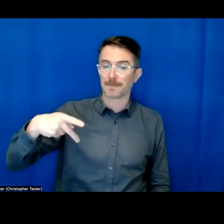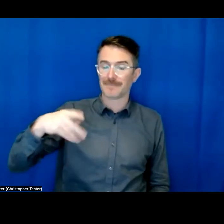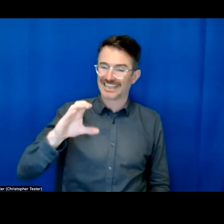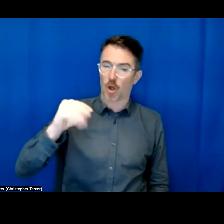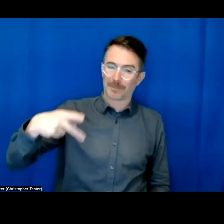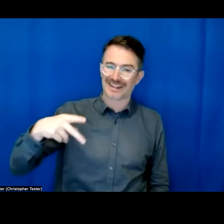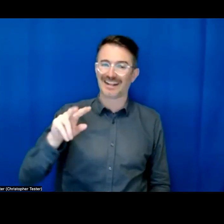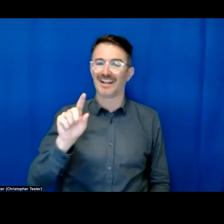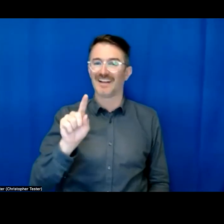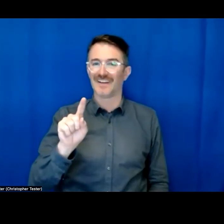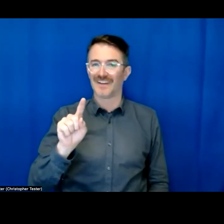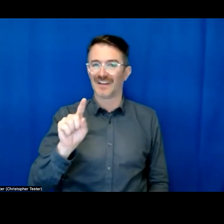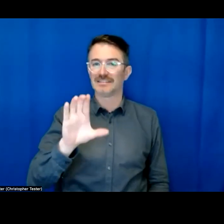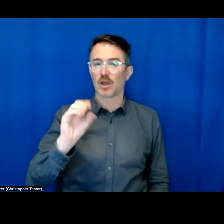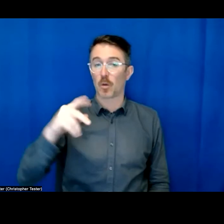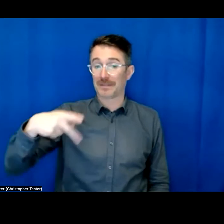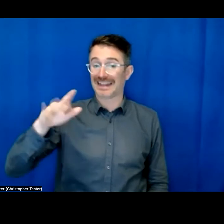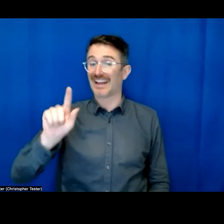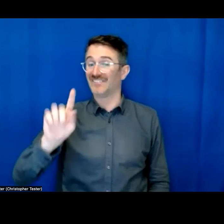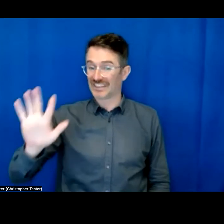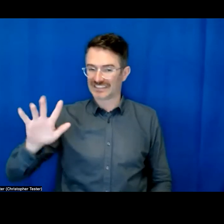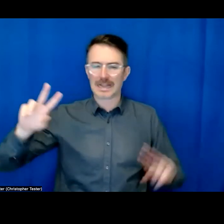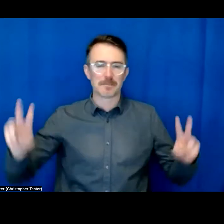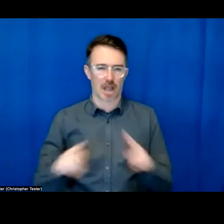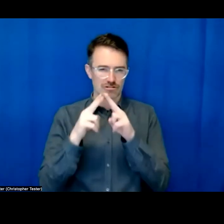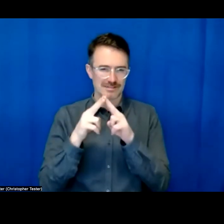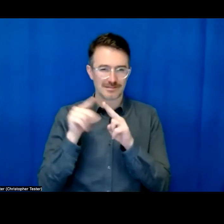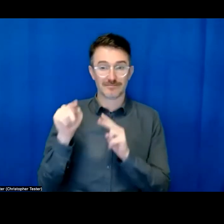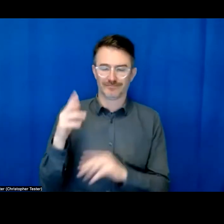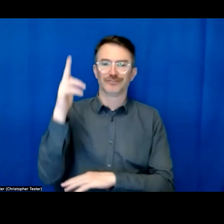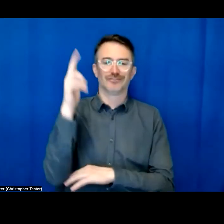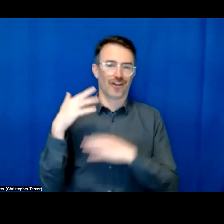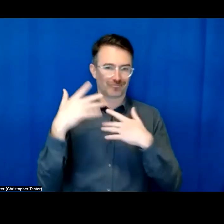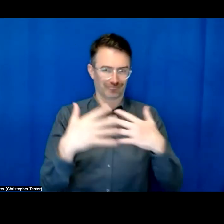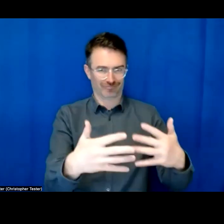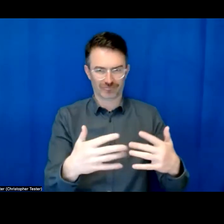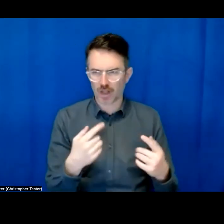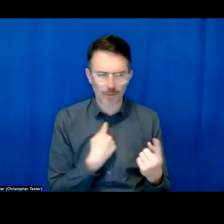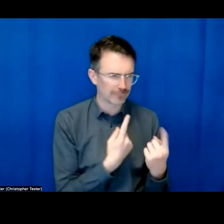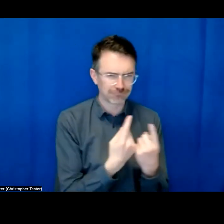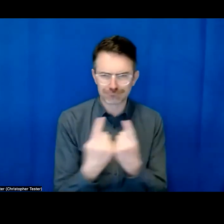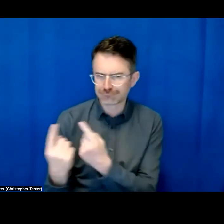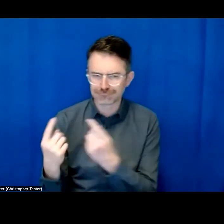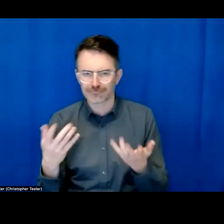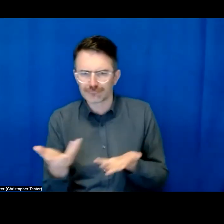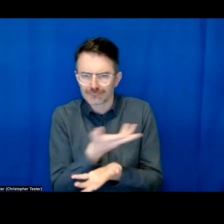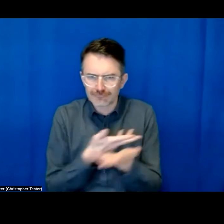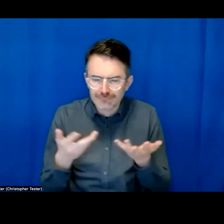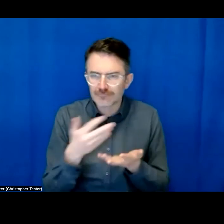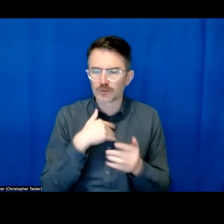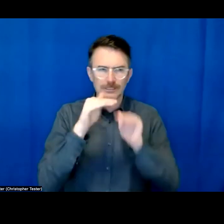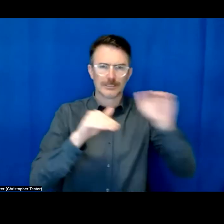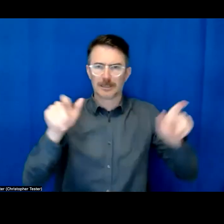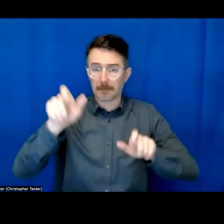other stakeholders to include the word indigenous people and people with disabilities. And it was historical.